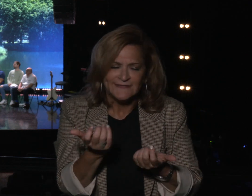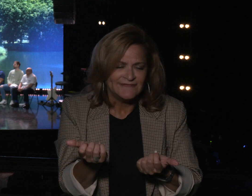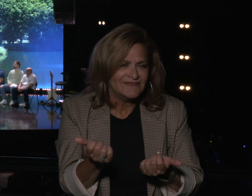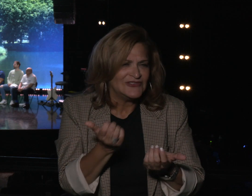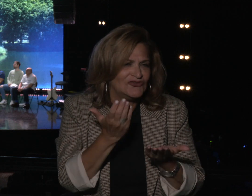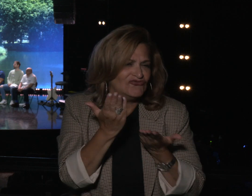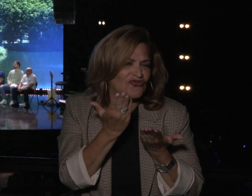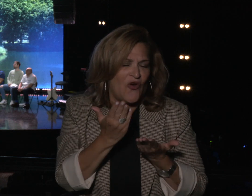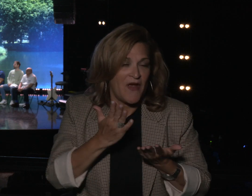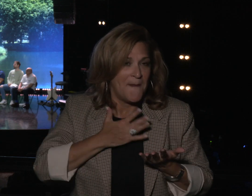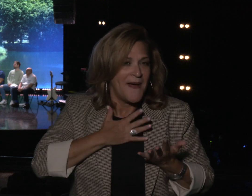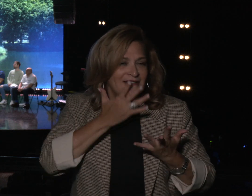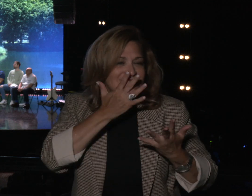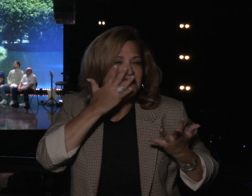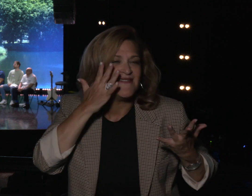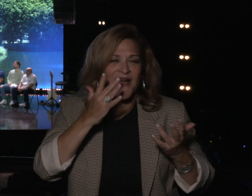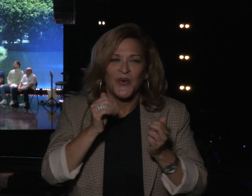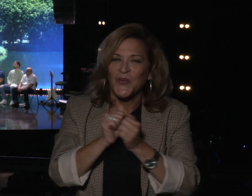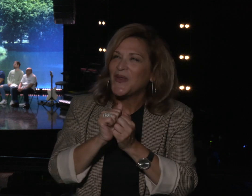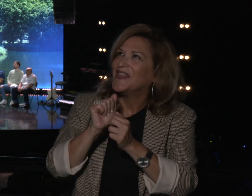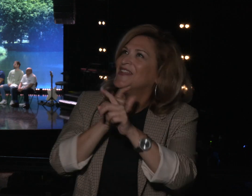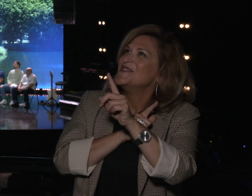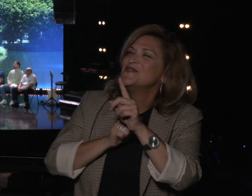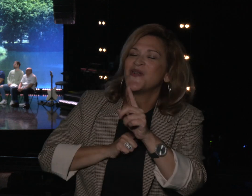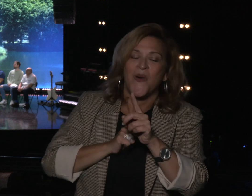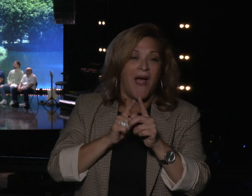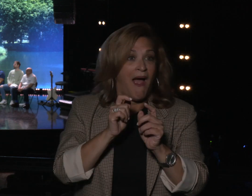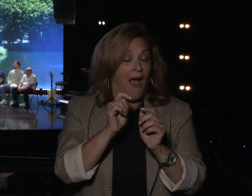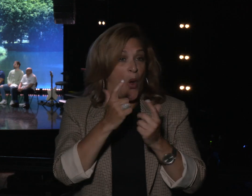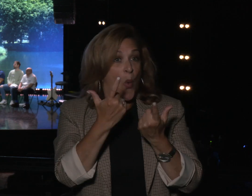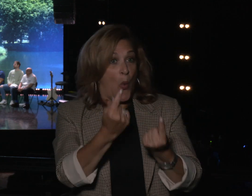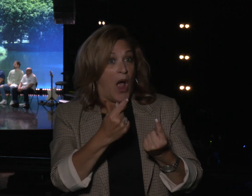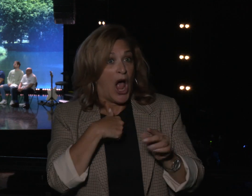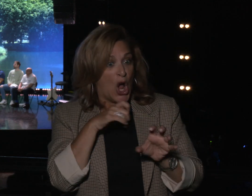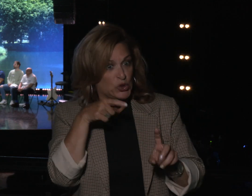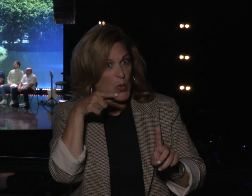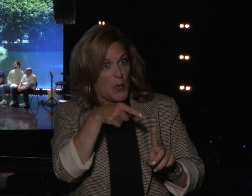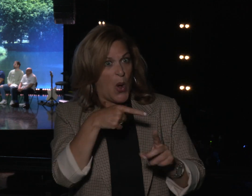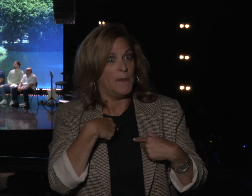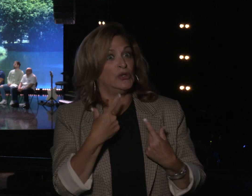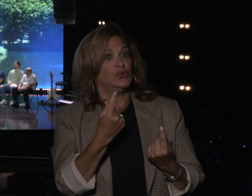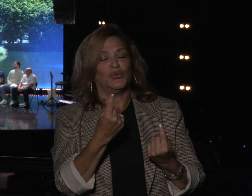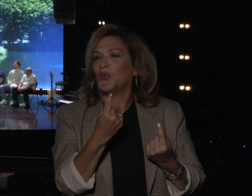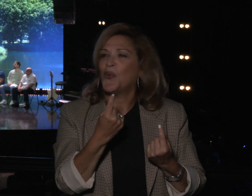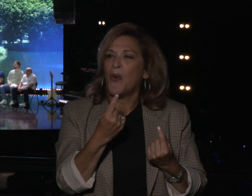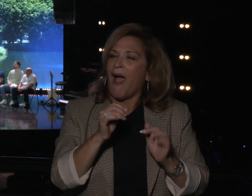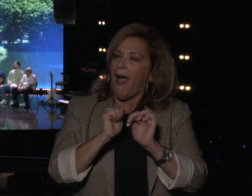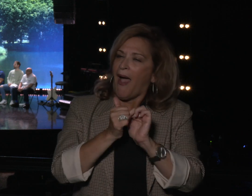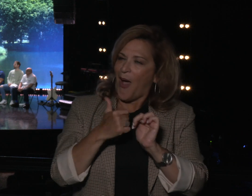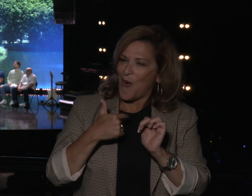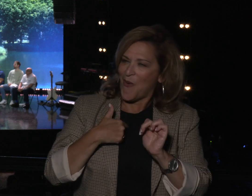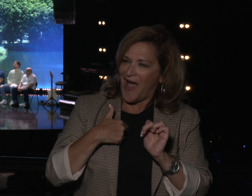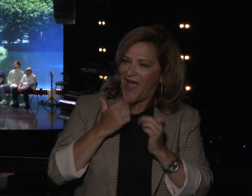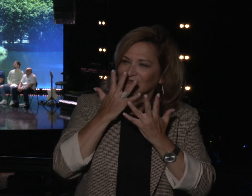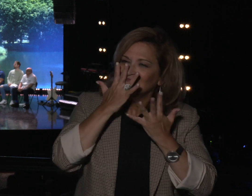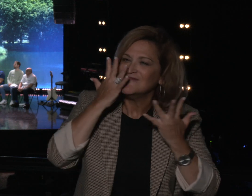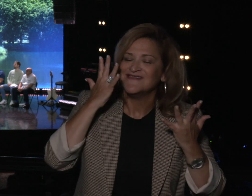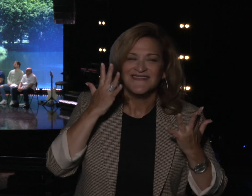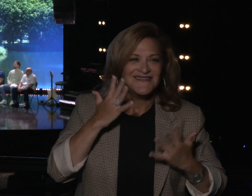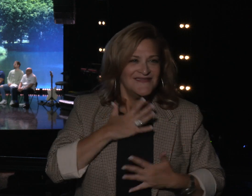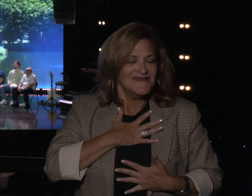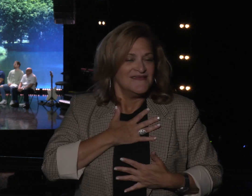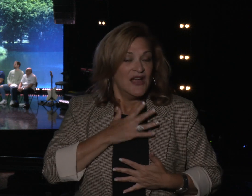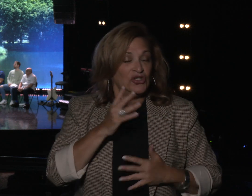gladness. It's not just about what I do, but how I do it. Jesus watching our attitude and not just our